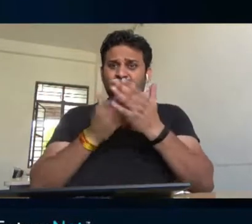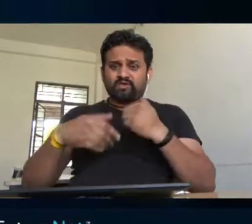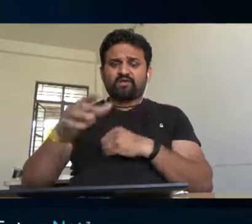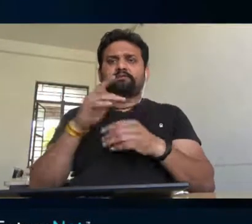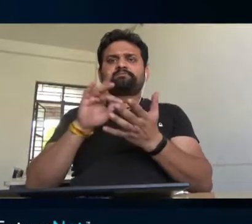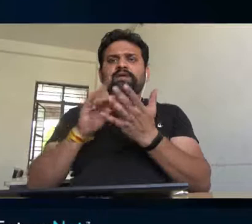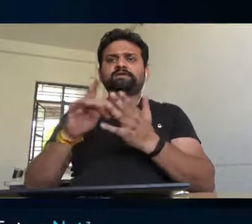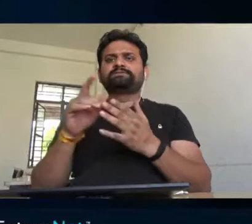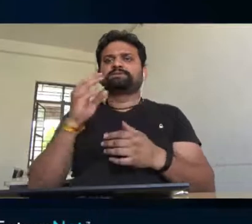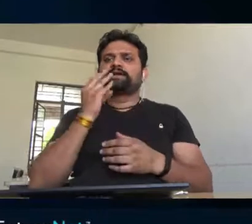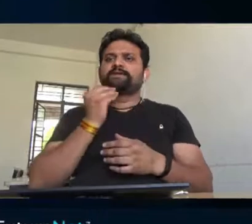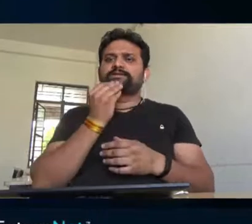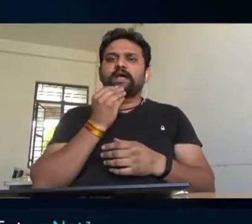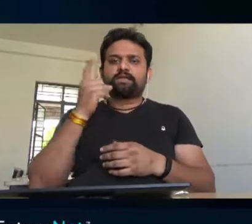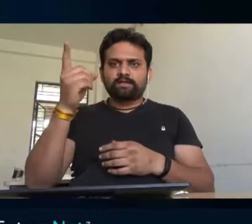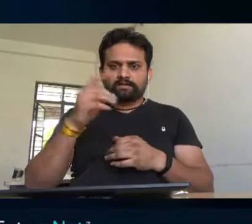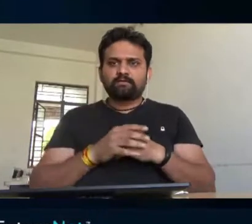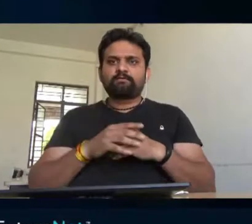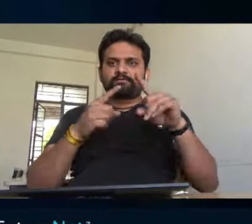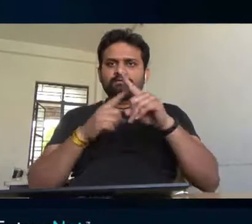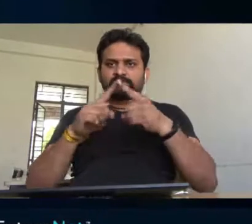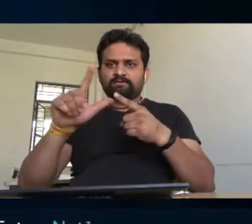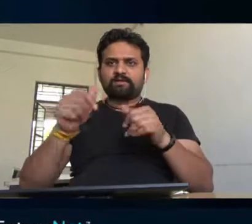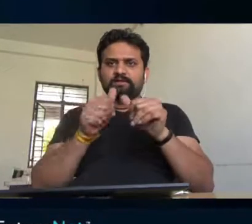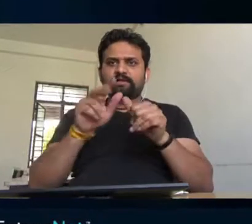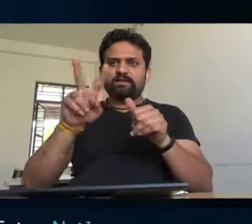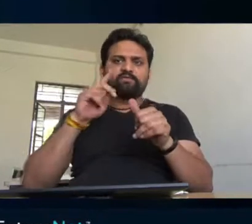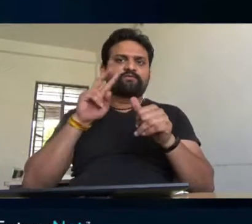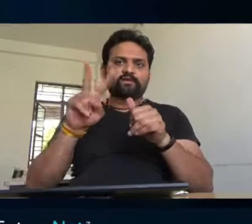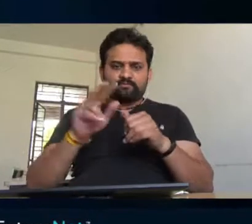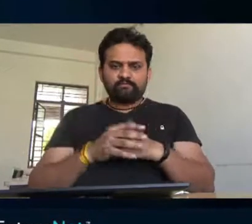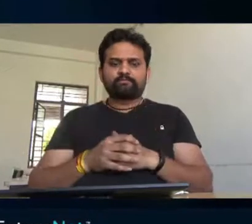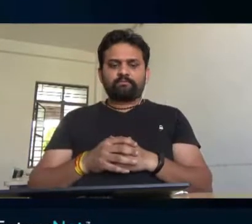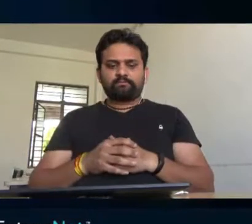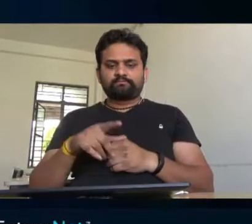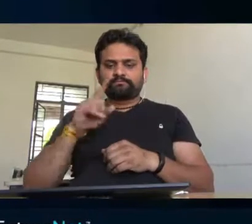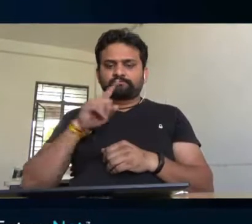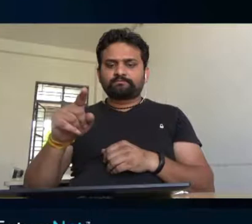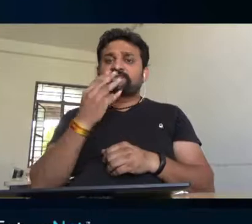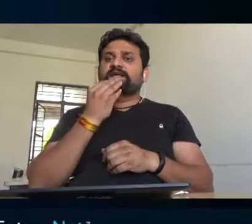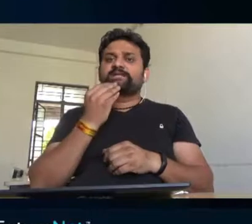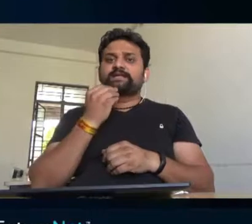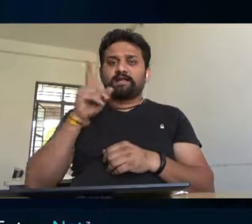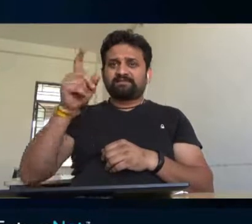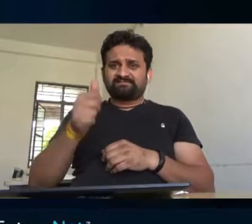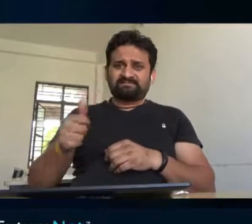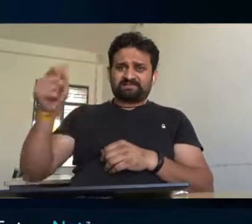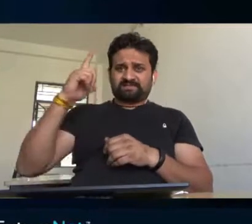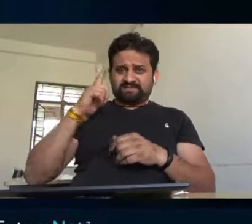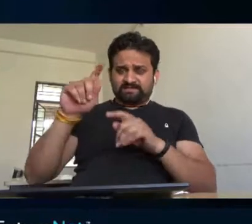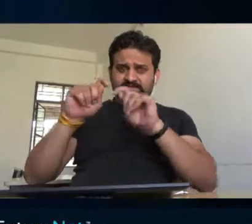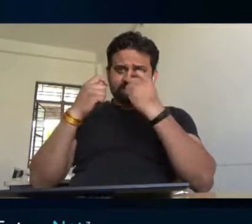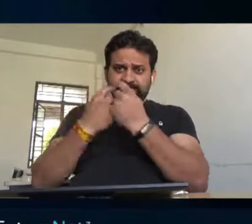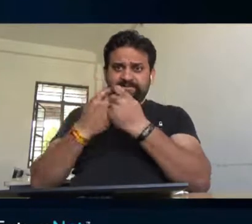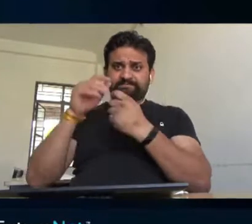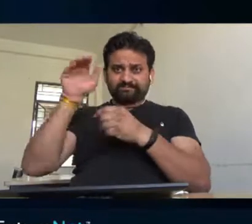to the events, because there is the easiest way to sign up the people. And we will have one more big event, and